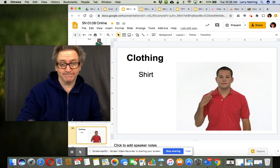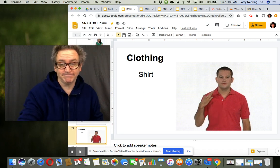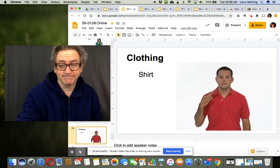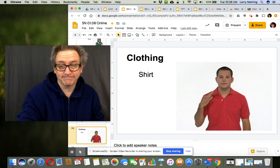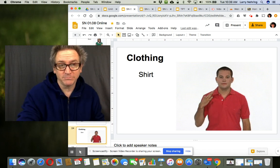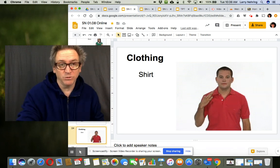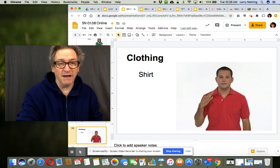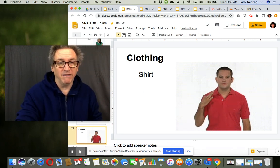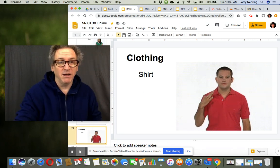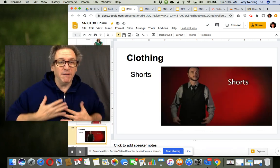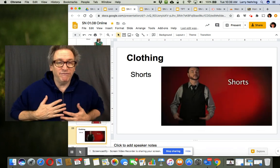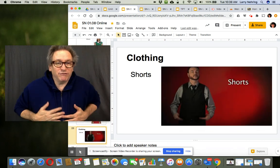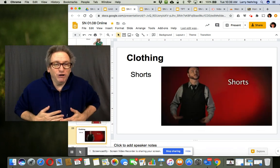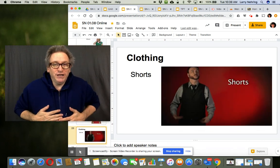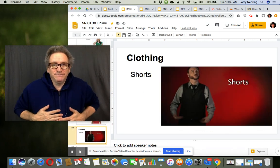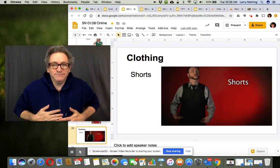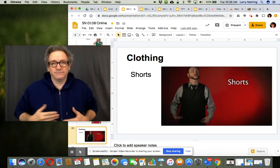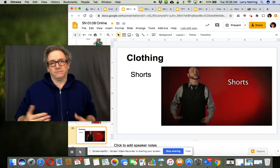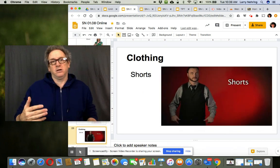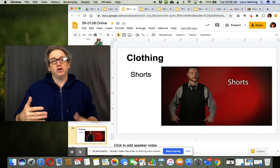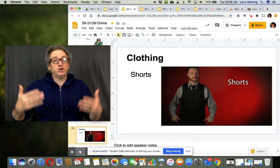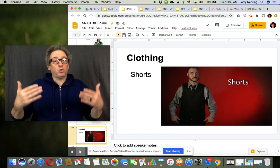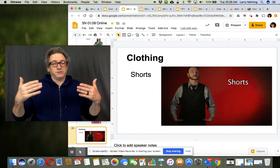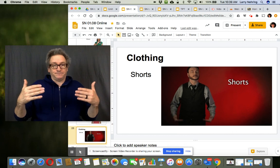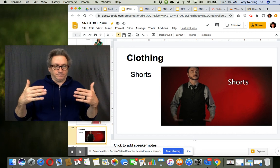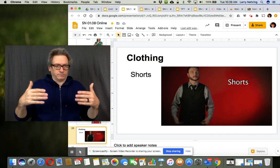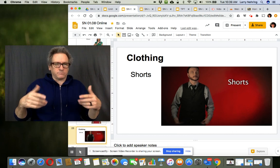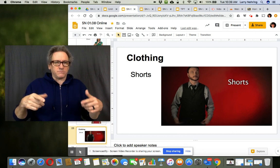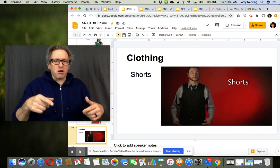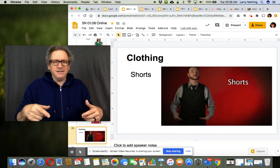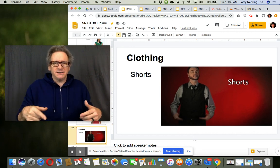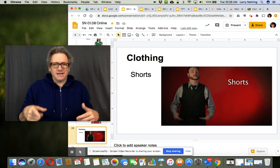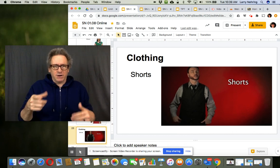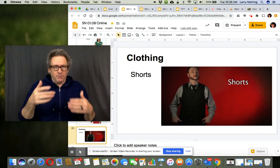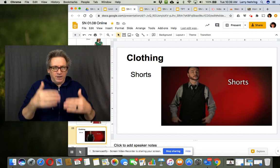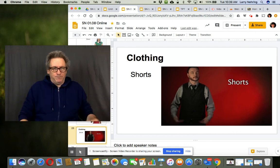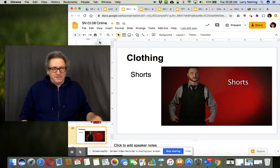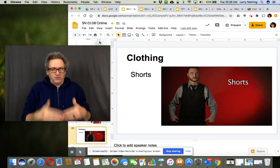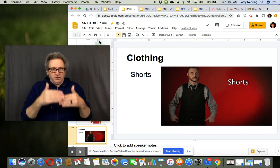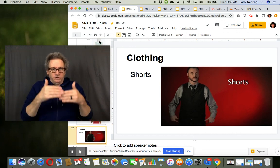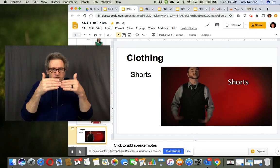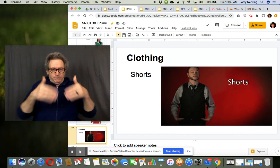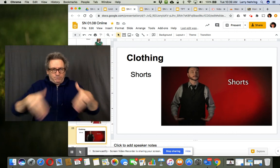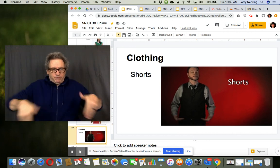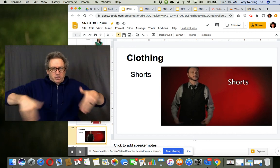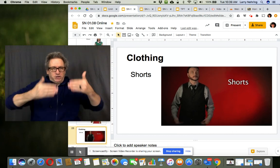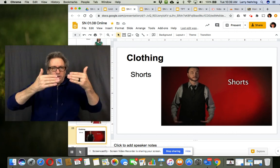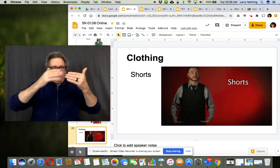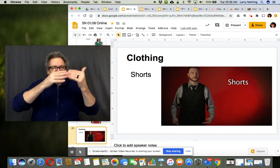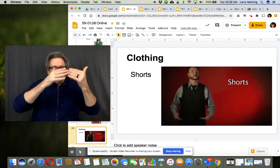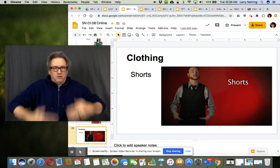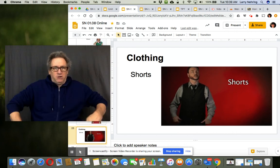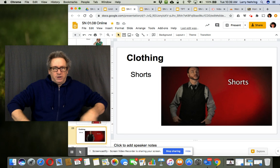right? My favorite hoodie. Shorts, hard to see in this camera angle, but basically you just brush